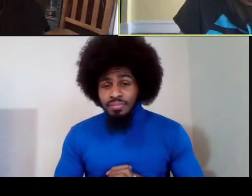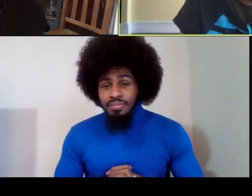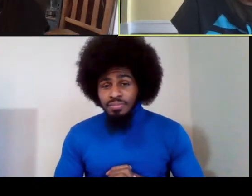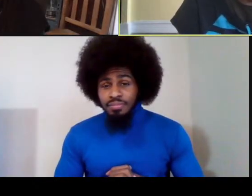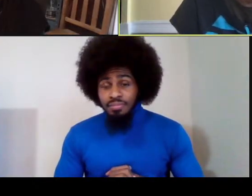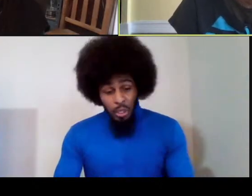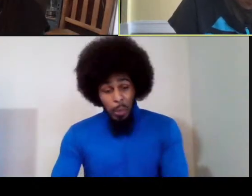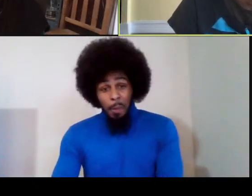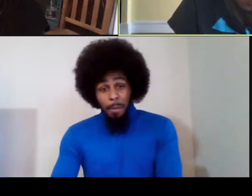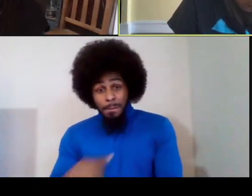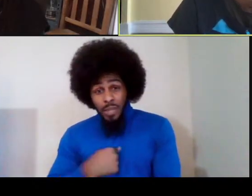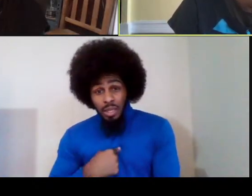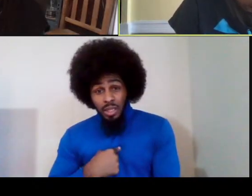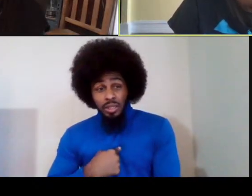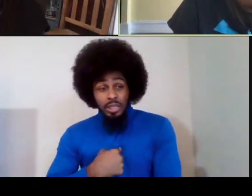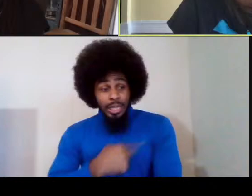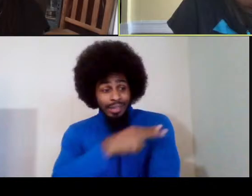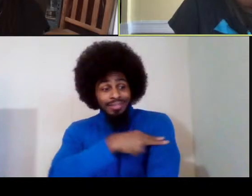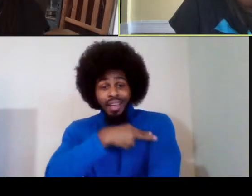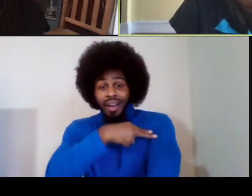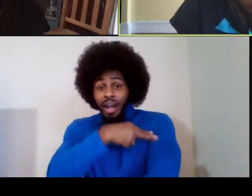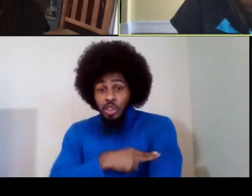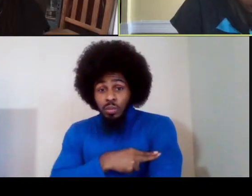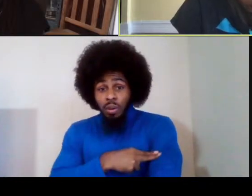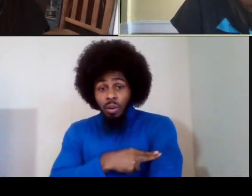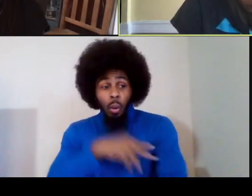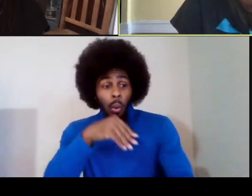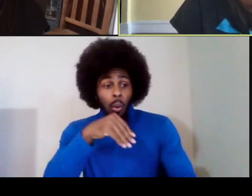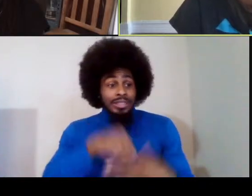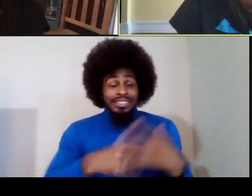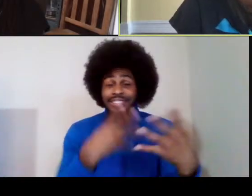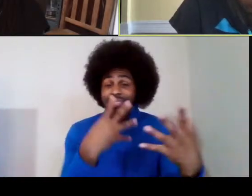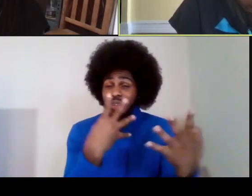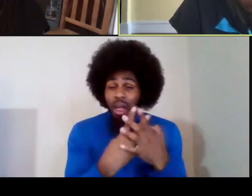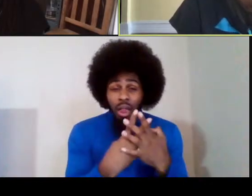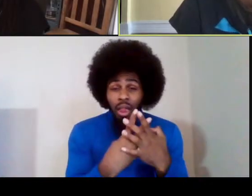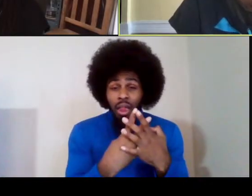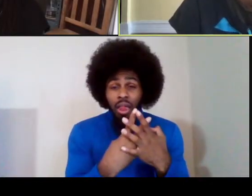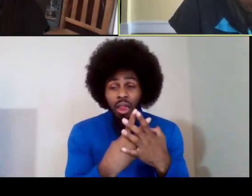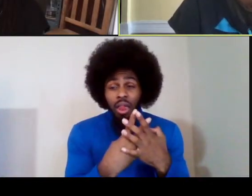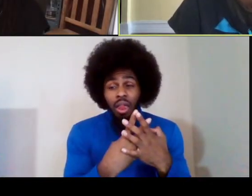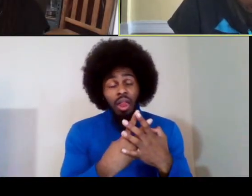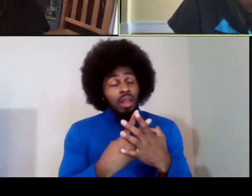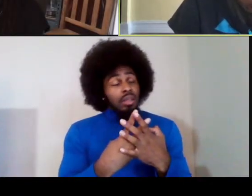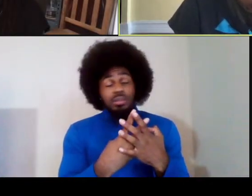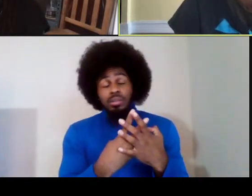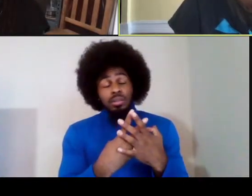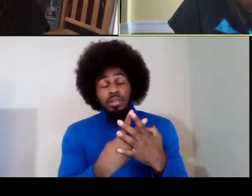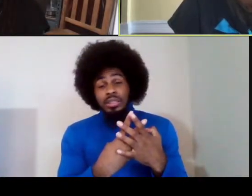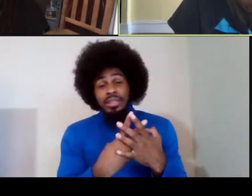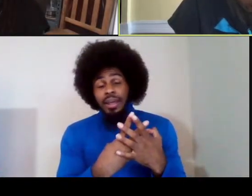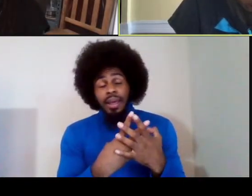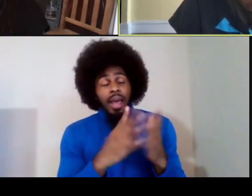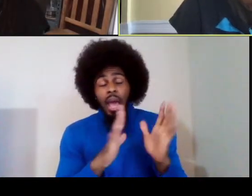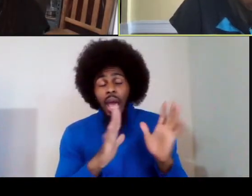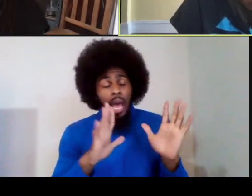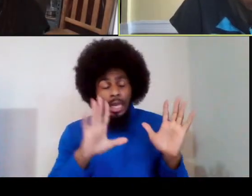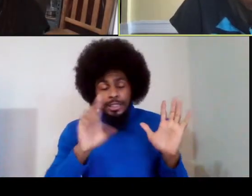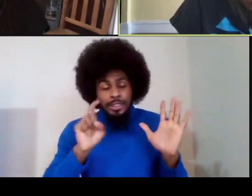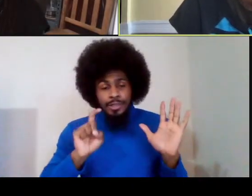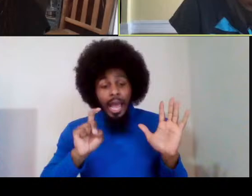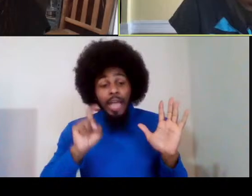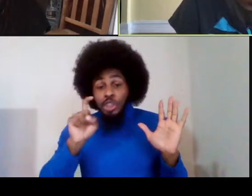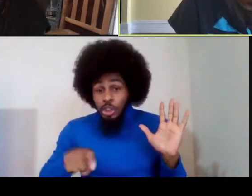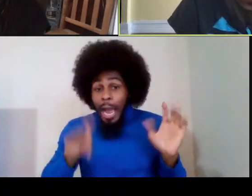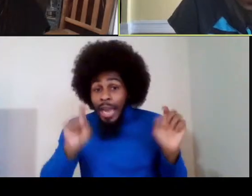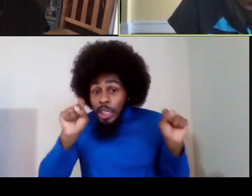incarcerated, because I could have been a completely different person if it wasn't for this dance and this music and a